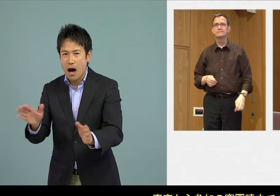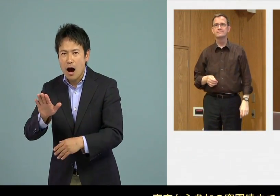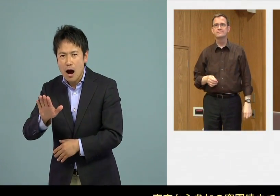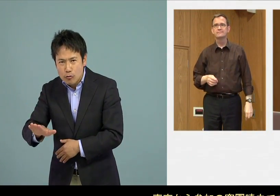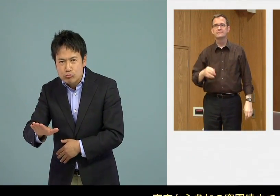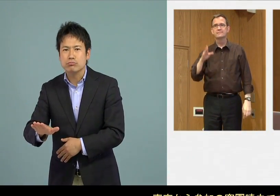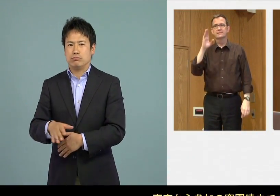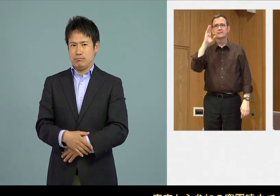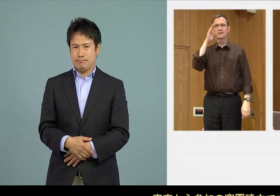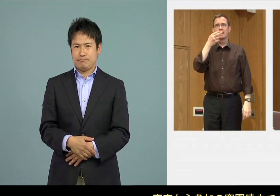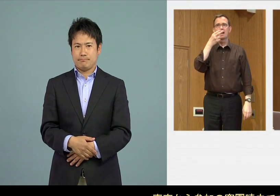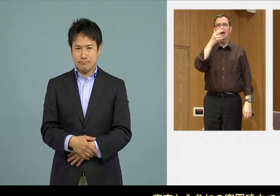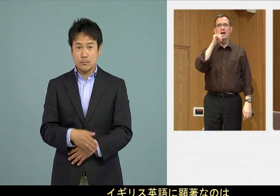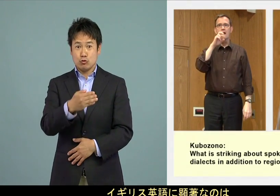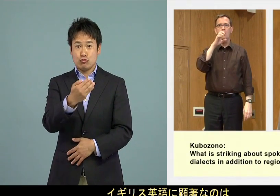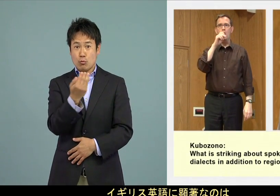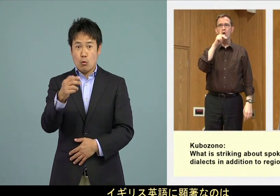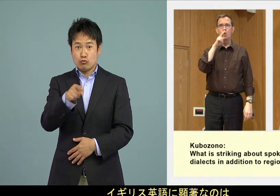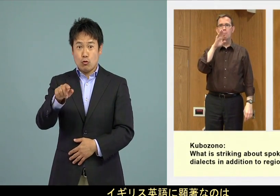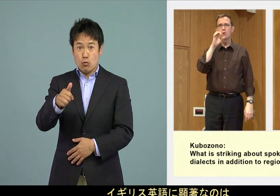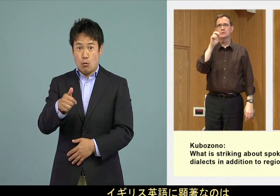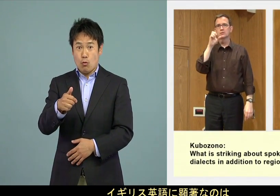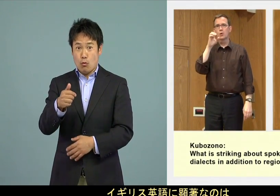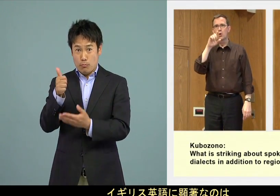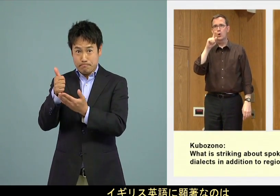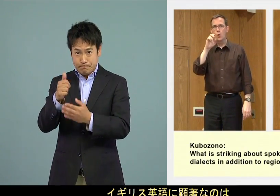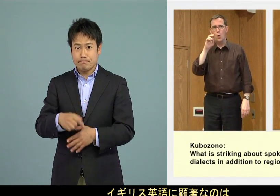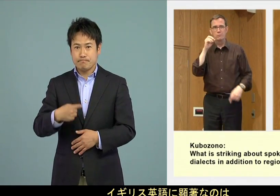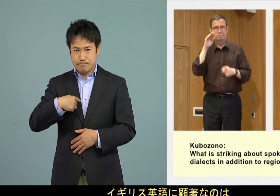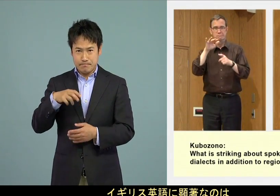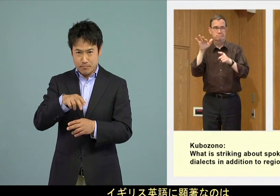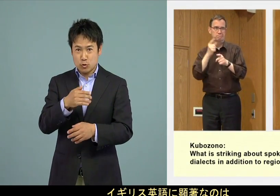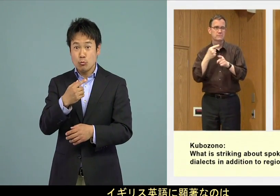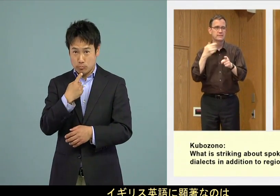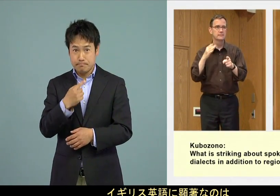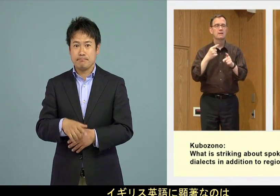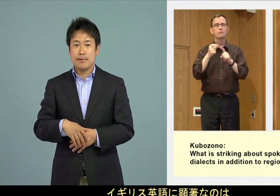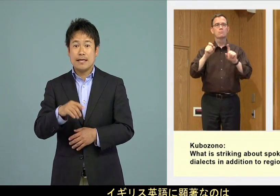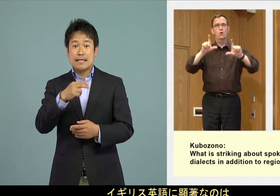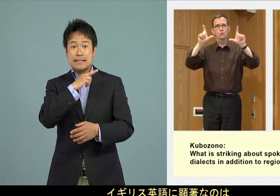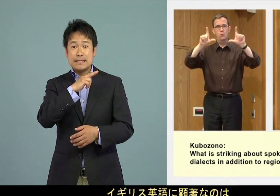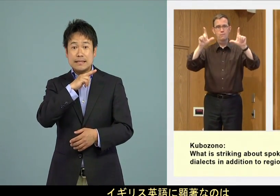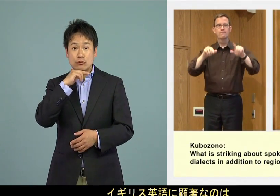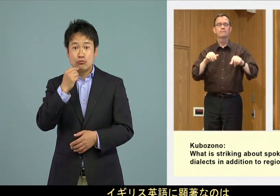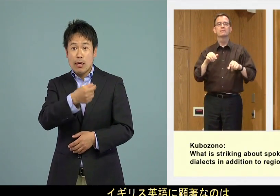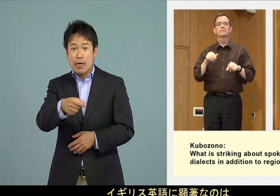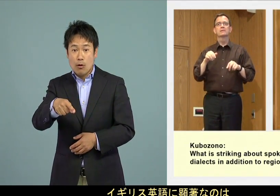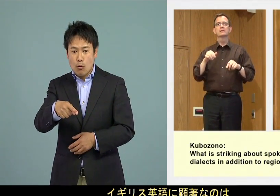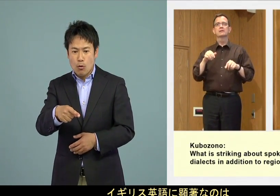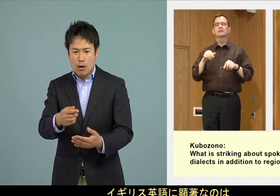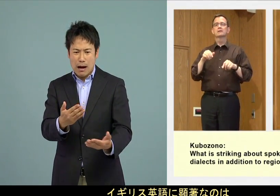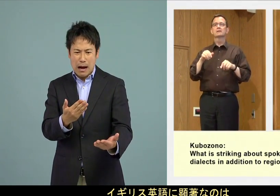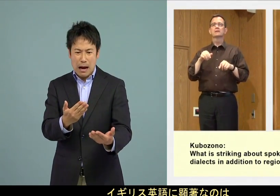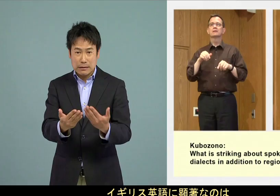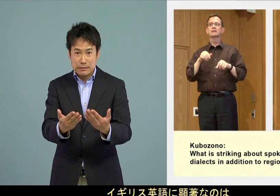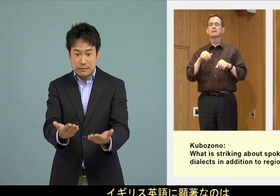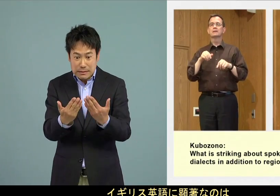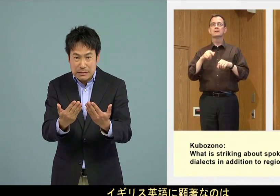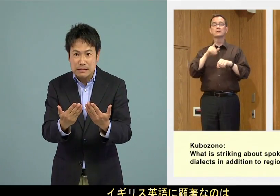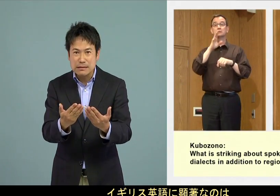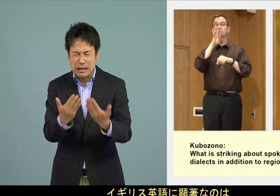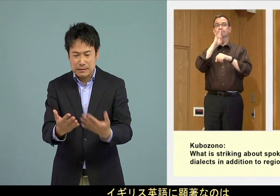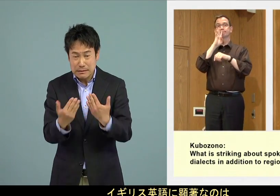Haruka Bozono from Tokyo. What is striking about British English spoken language is that there